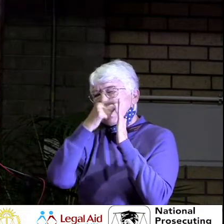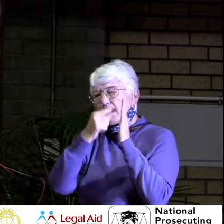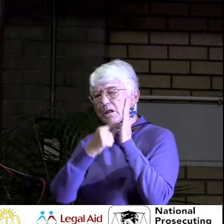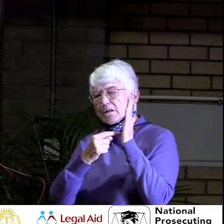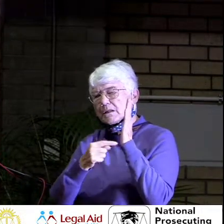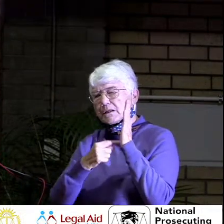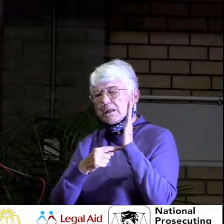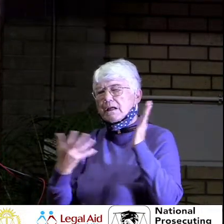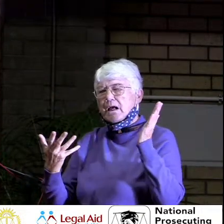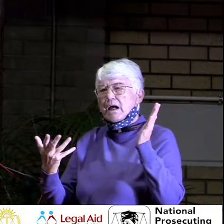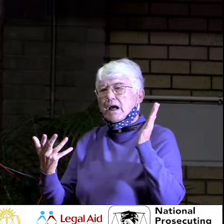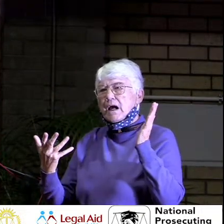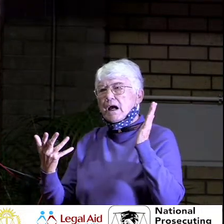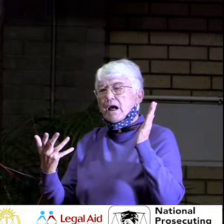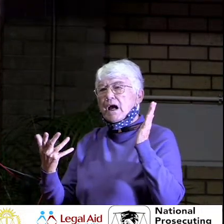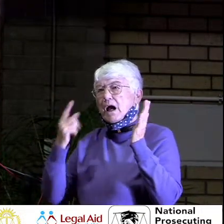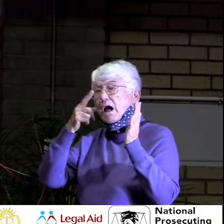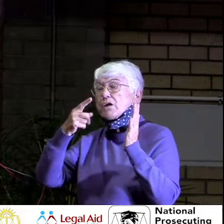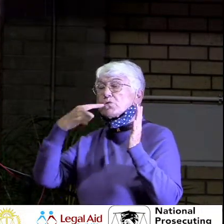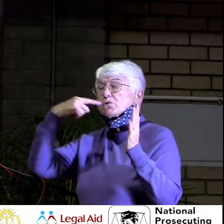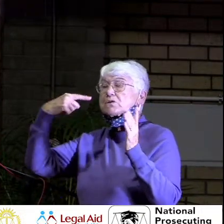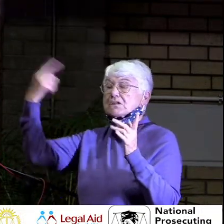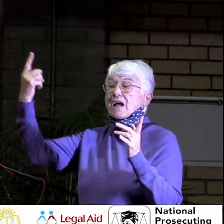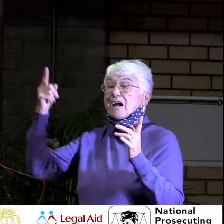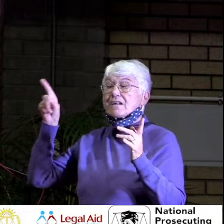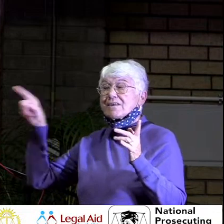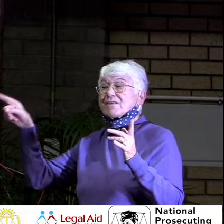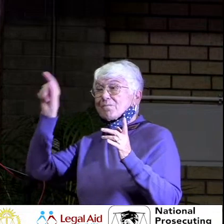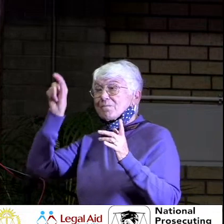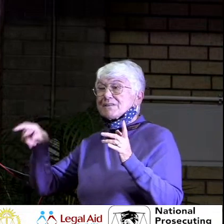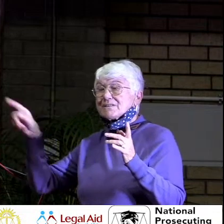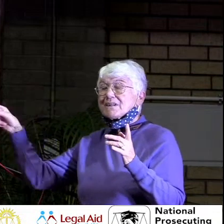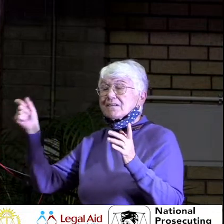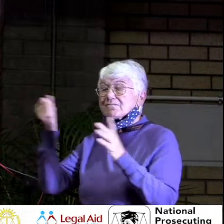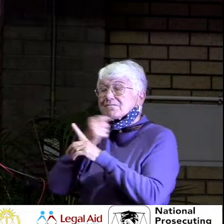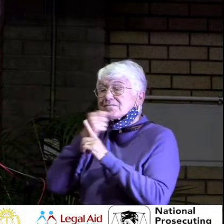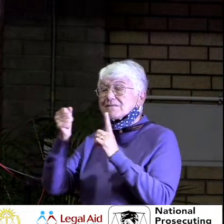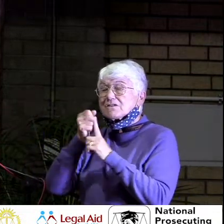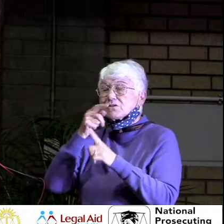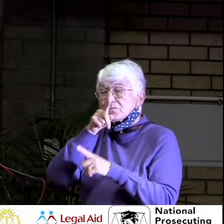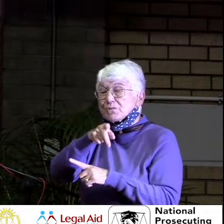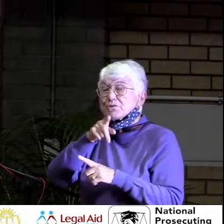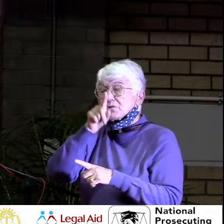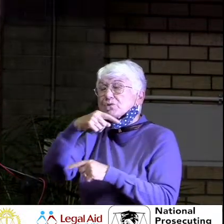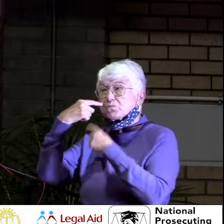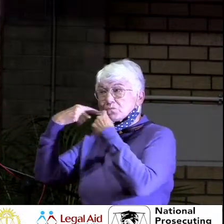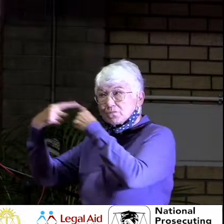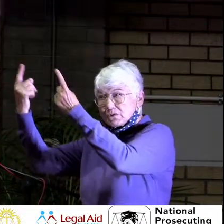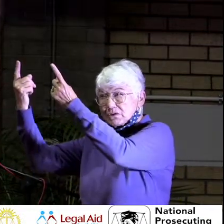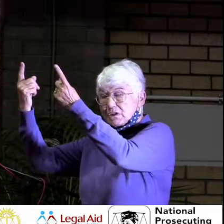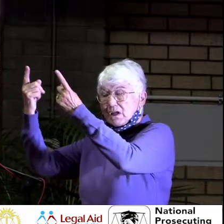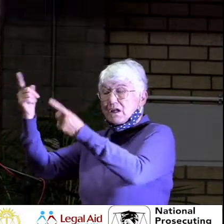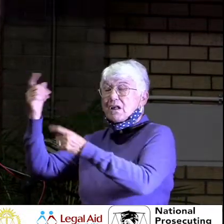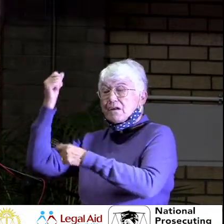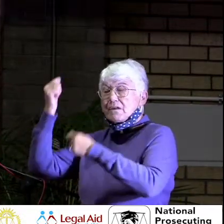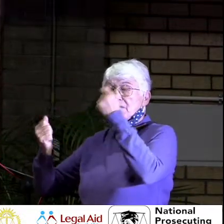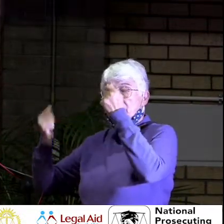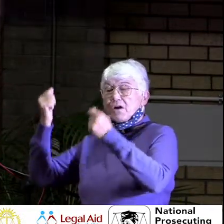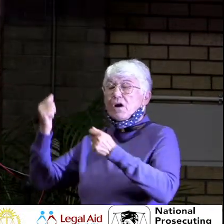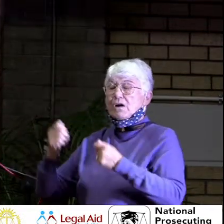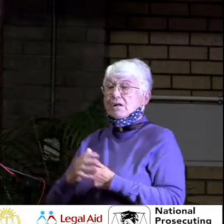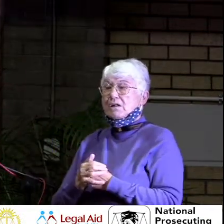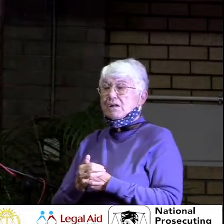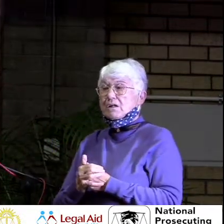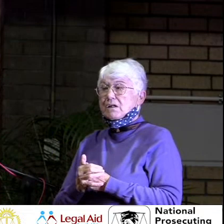alleged perpetrators, and gender-based violence prevention programs. Okay, so the